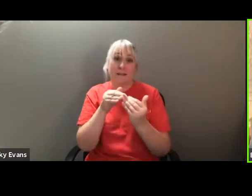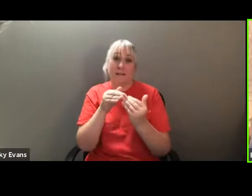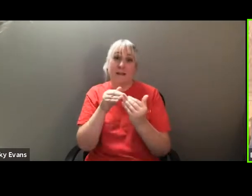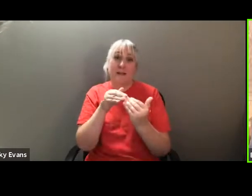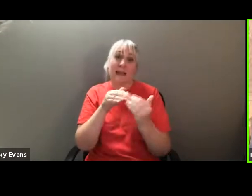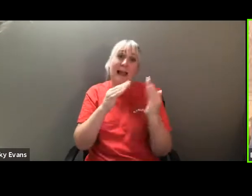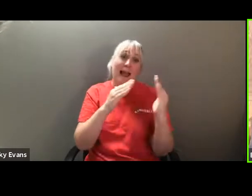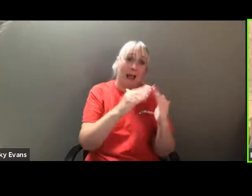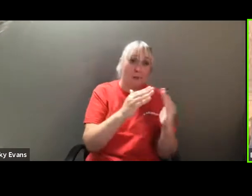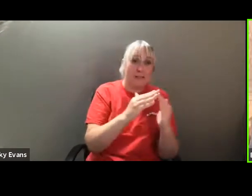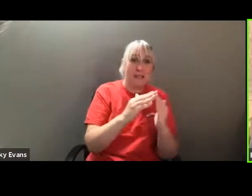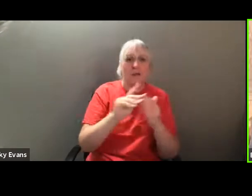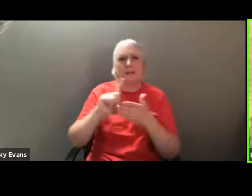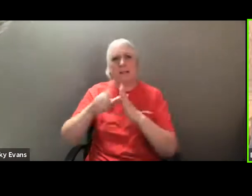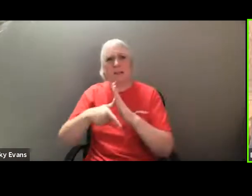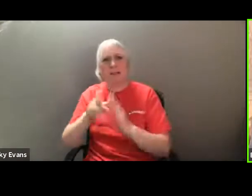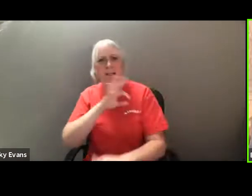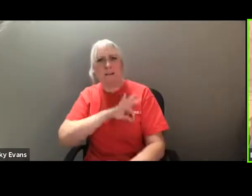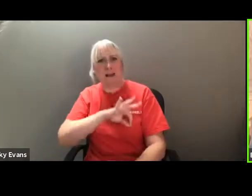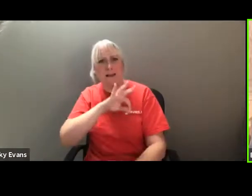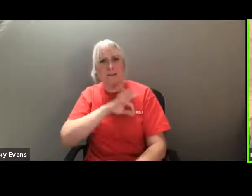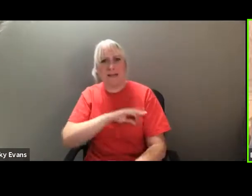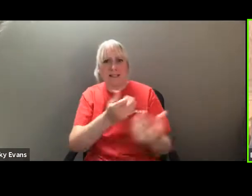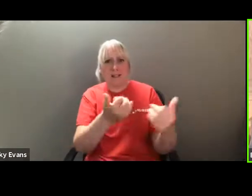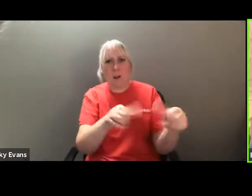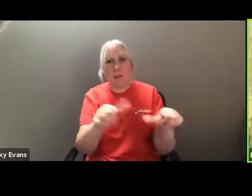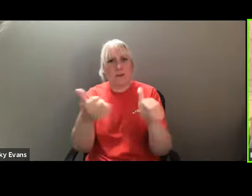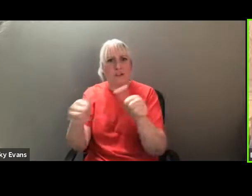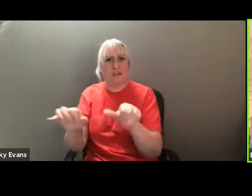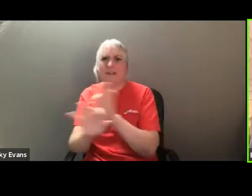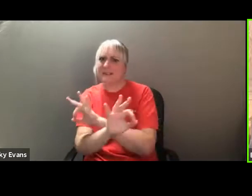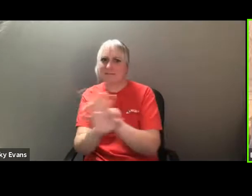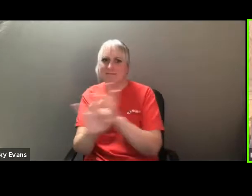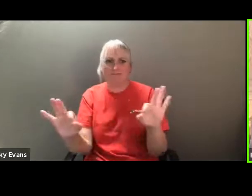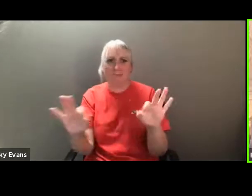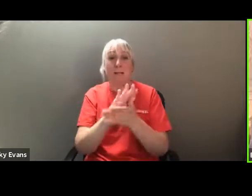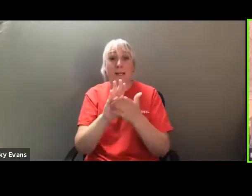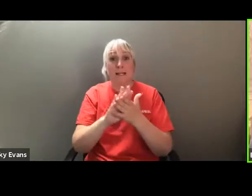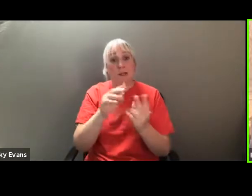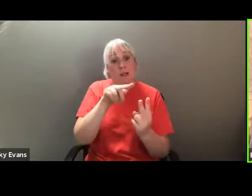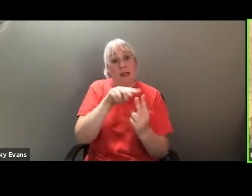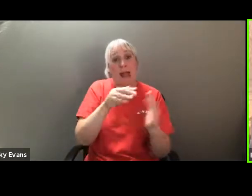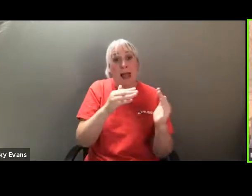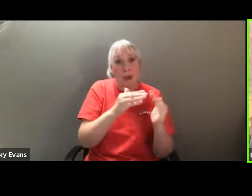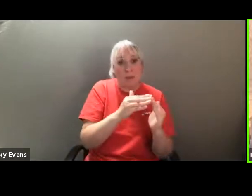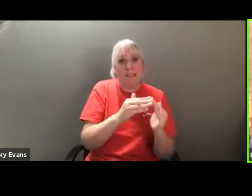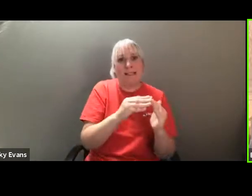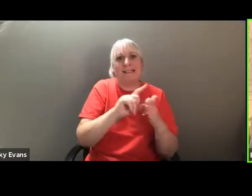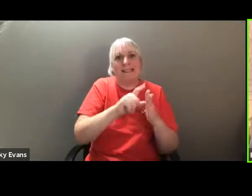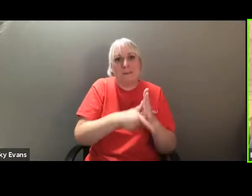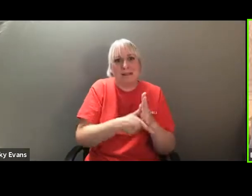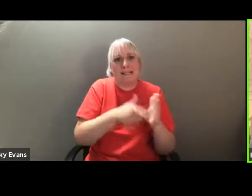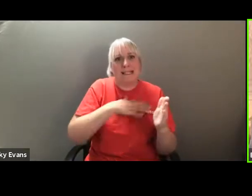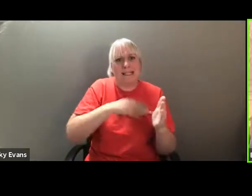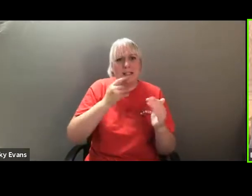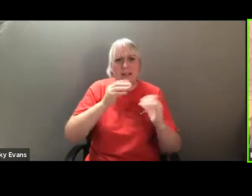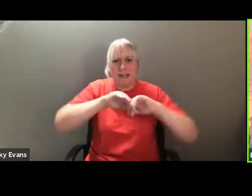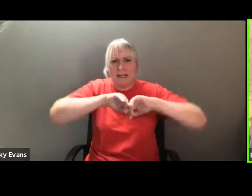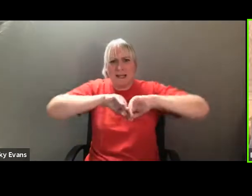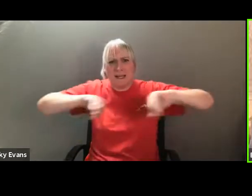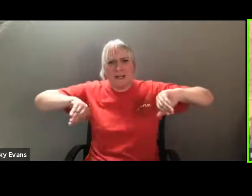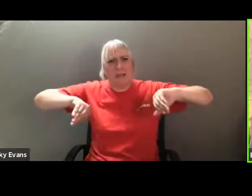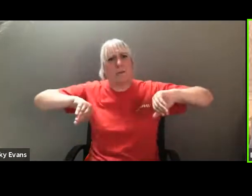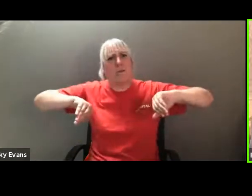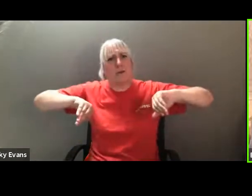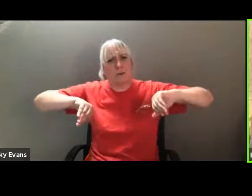benefits, and they would have to remain outside a model of UBI. And so there's a huge risk there that some of the groups